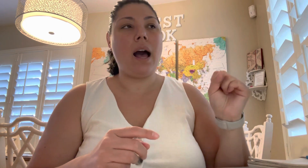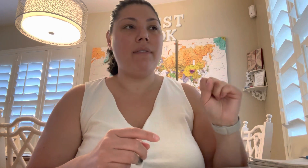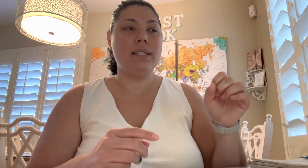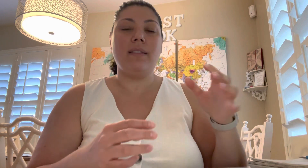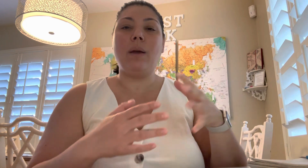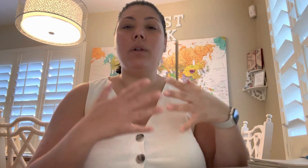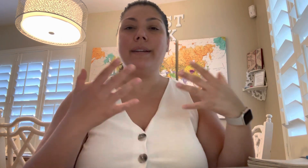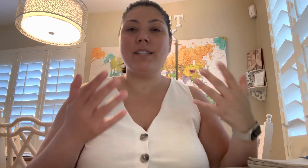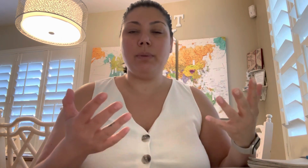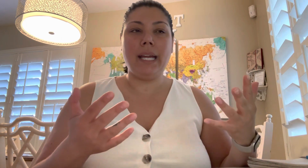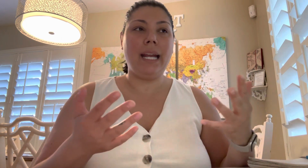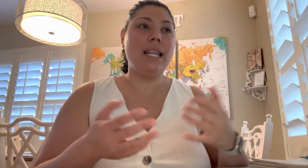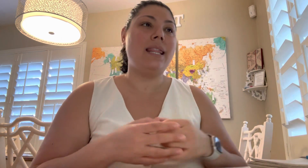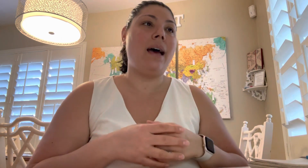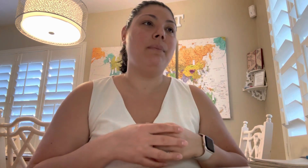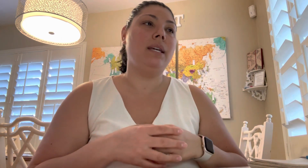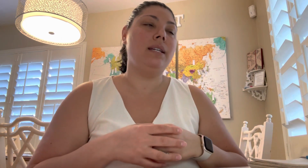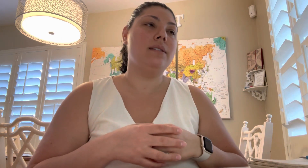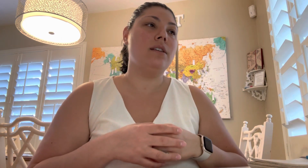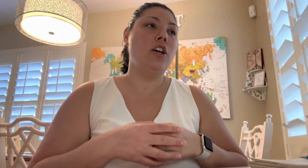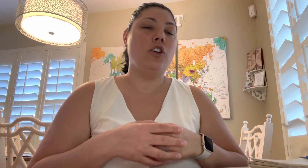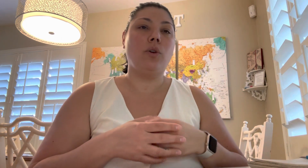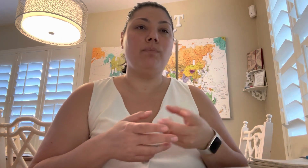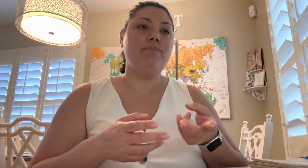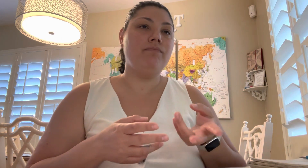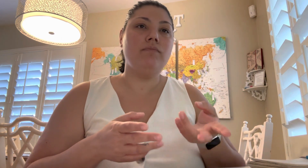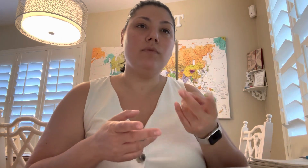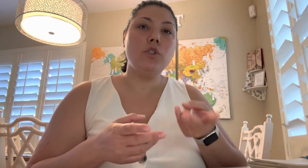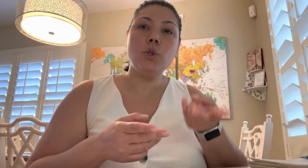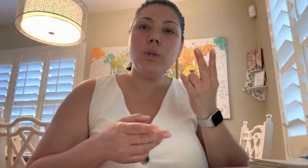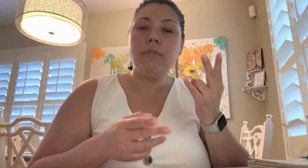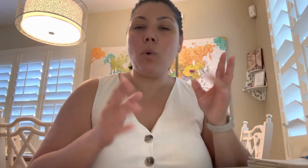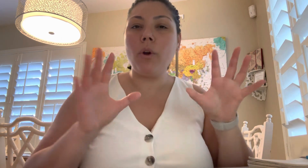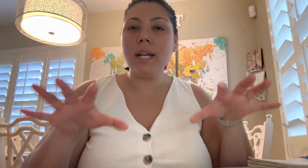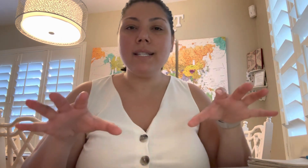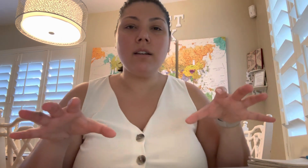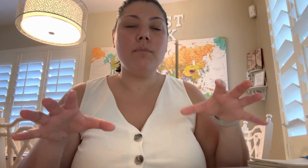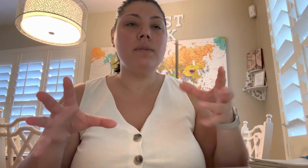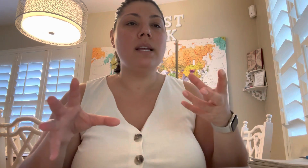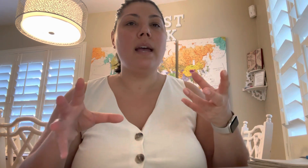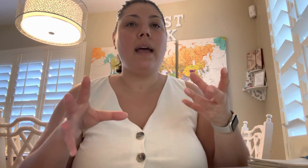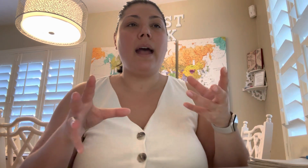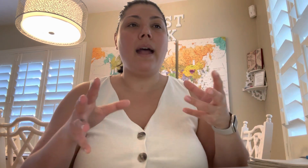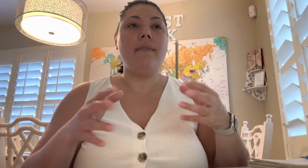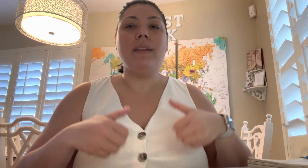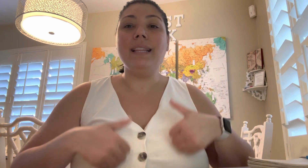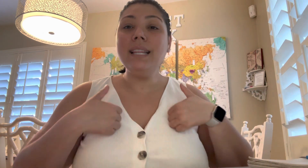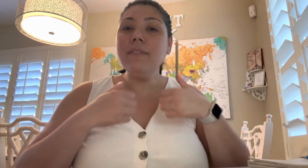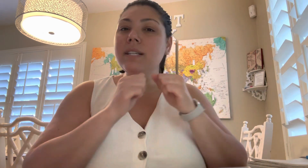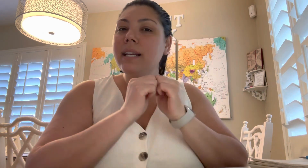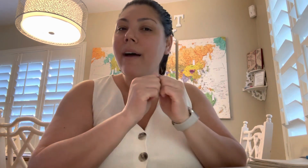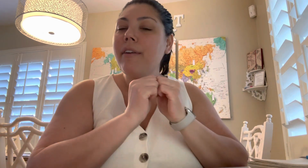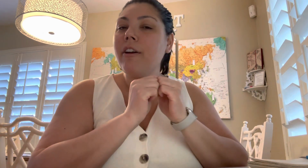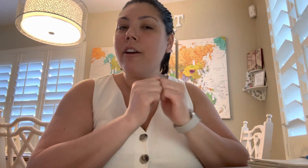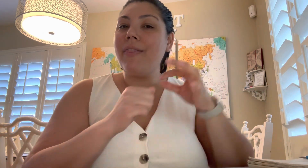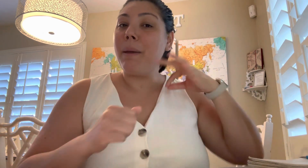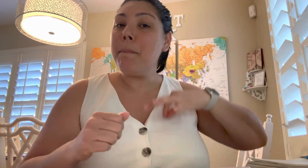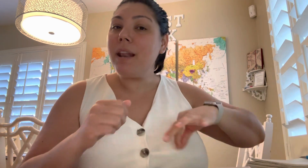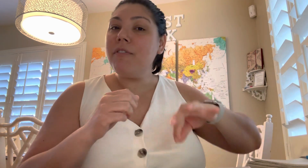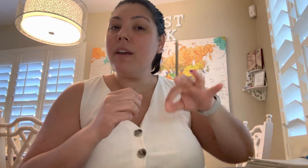Obviously, they will explain that that means, two different organisms and they live together and they benefit